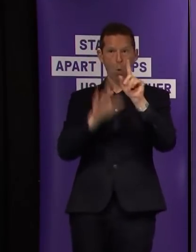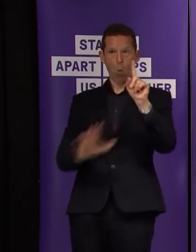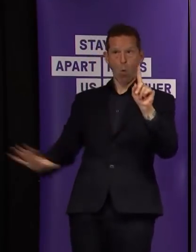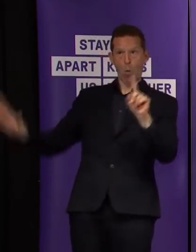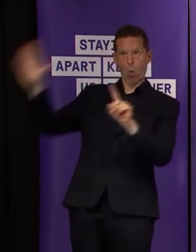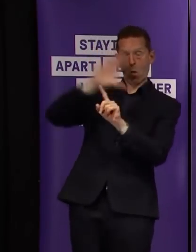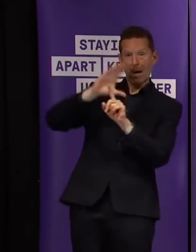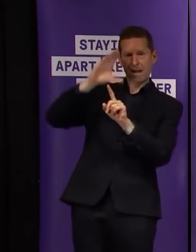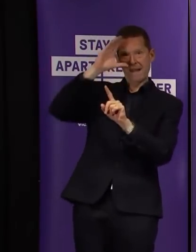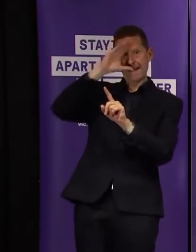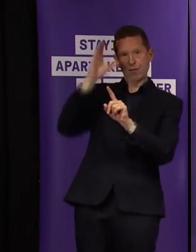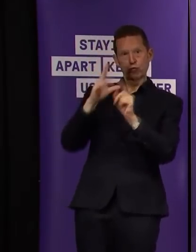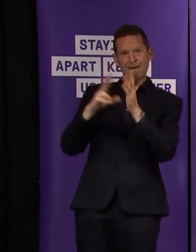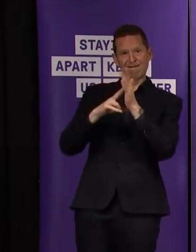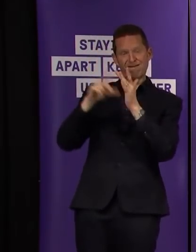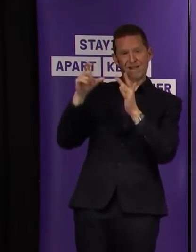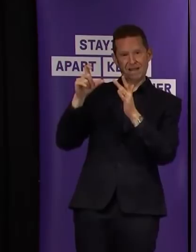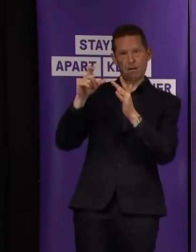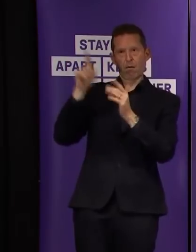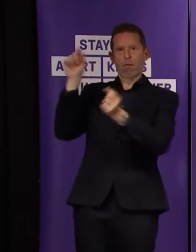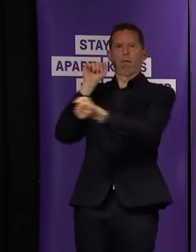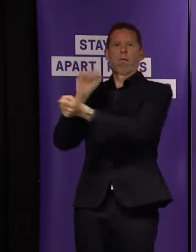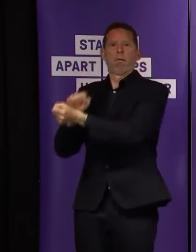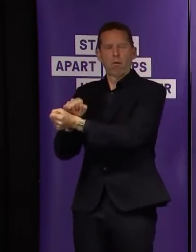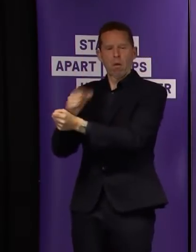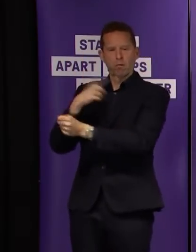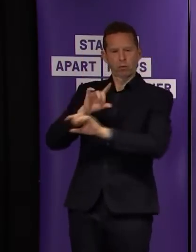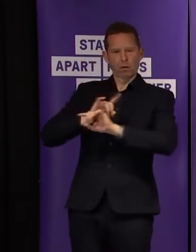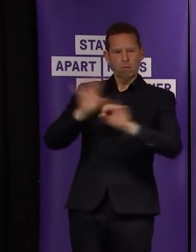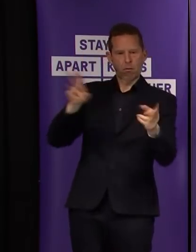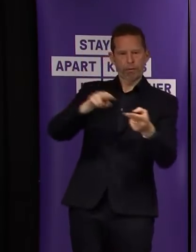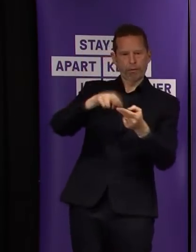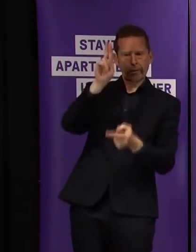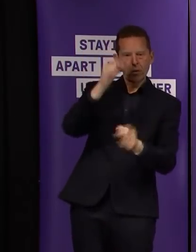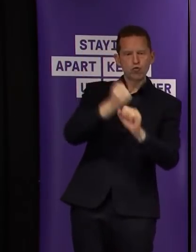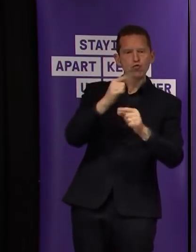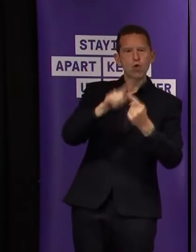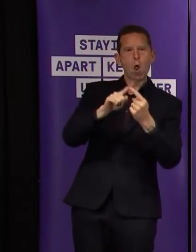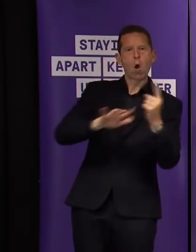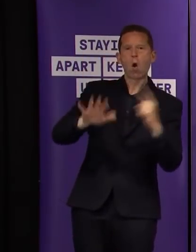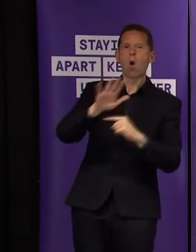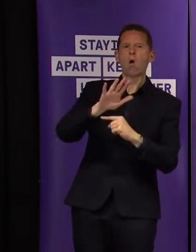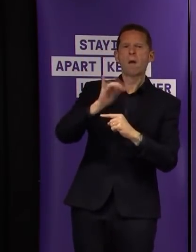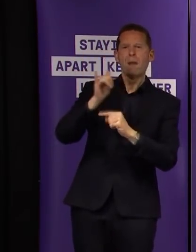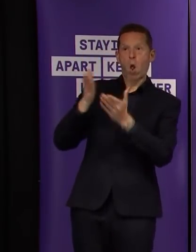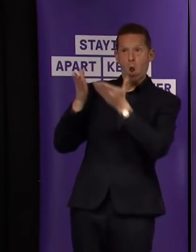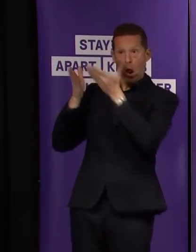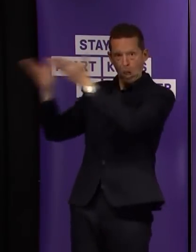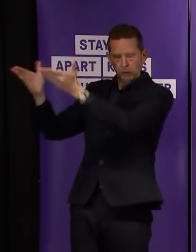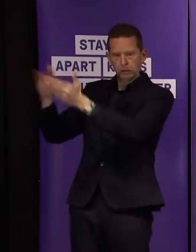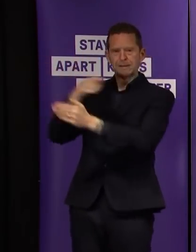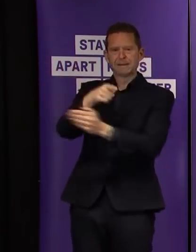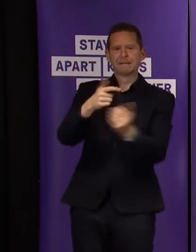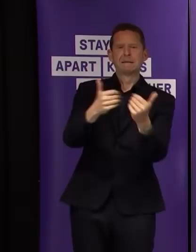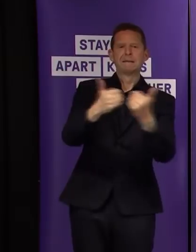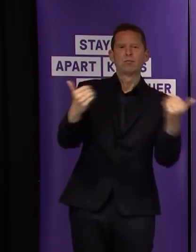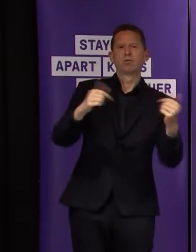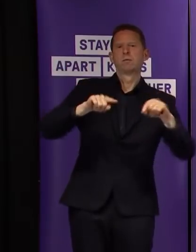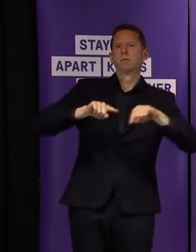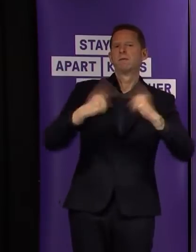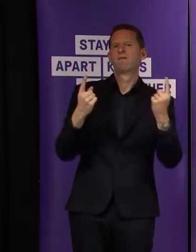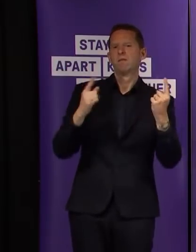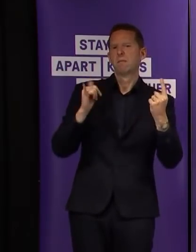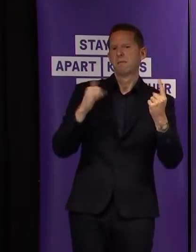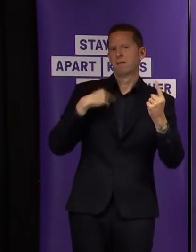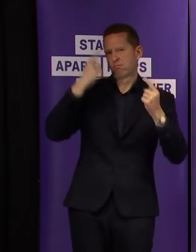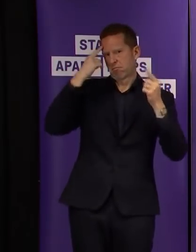were to be held back because of case numbers just in one area, namely the Geelong corridor, we may have to treat Geelong